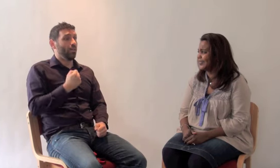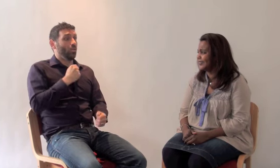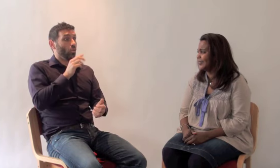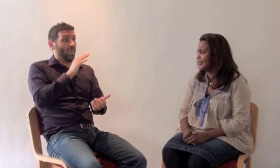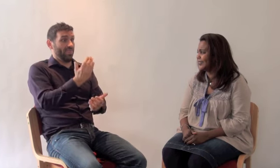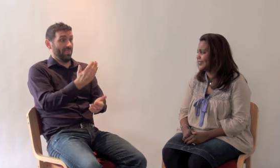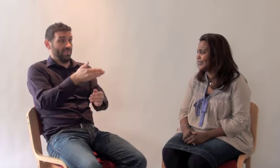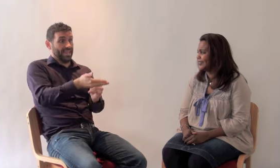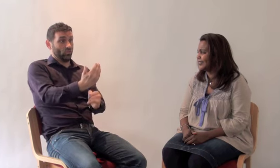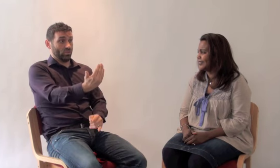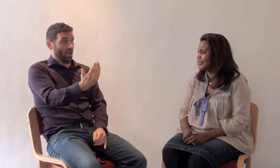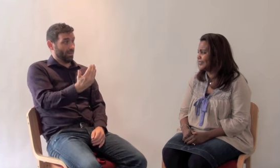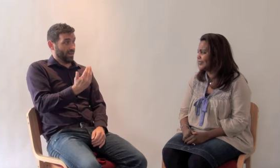is that I had sunstroke.